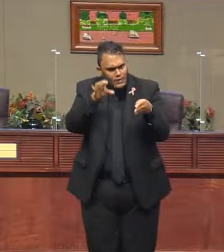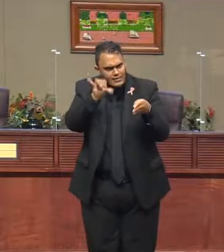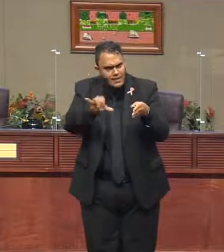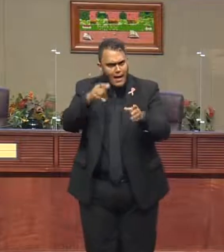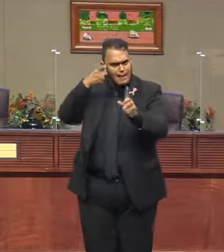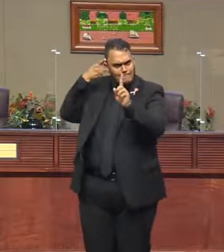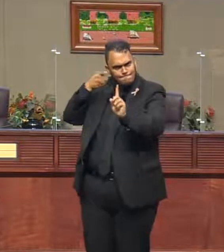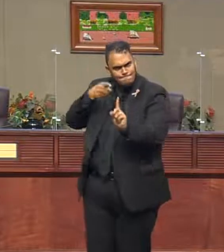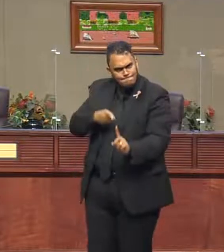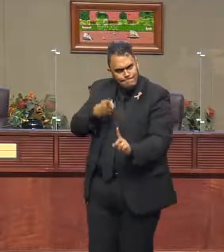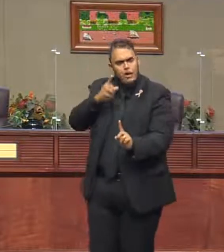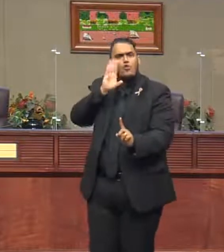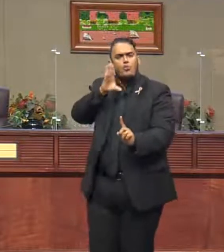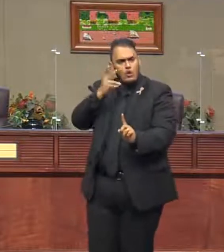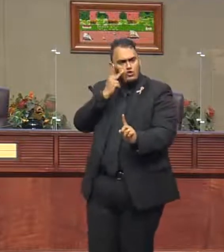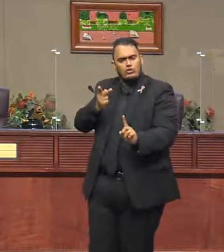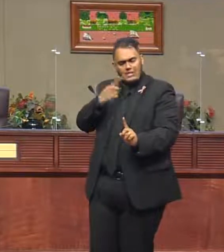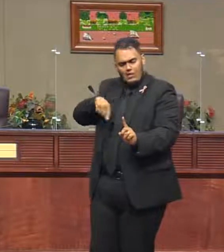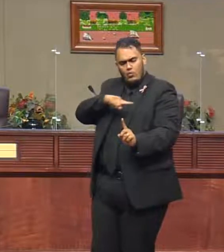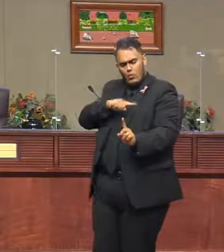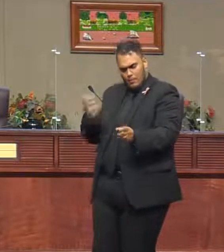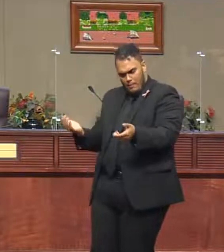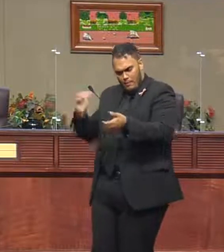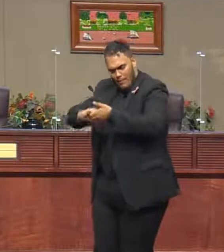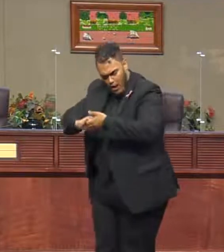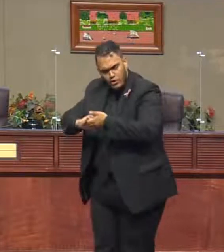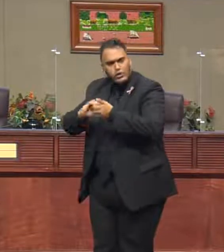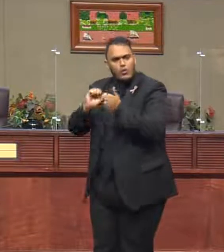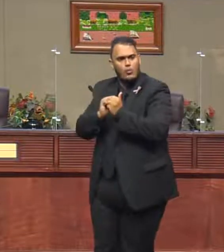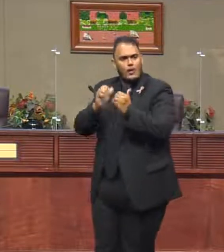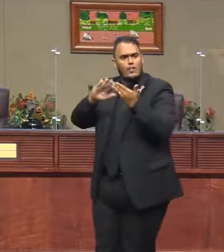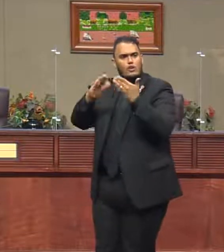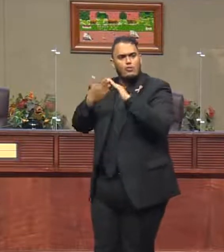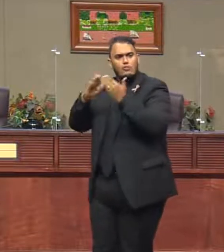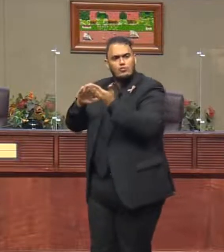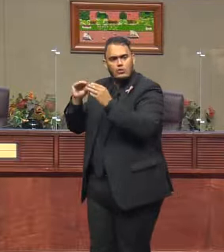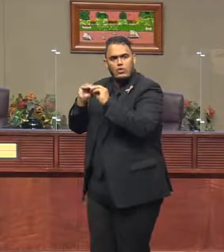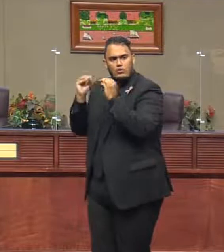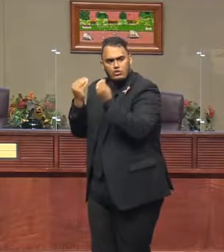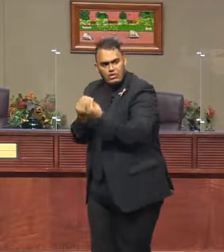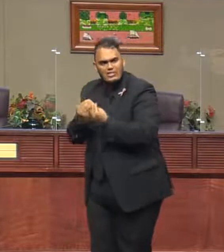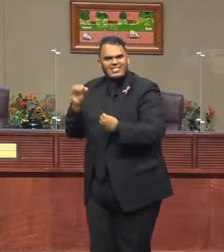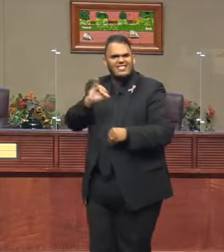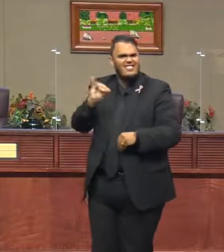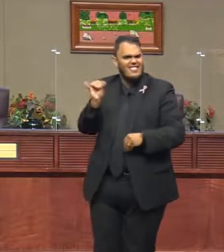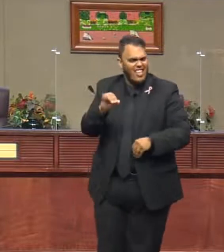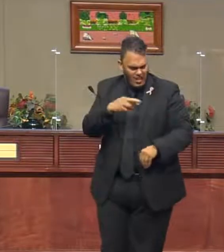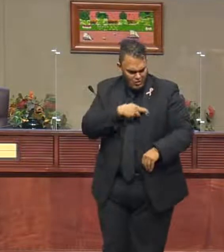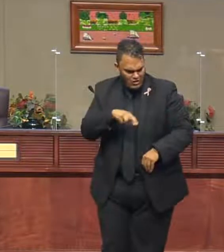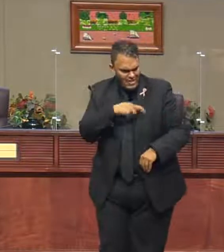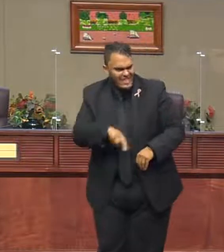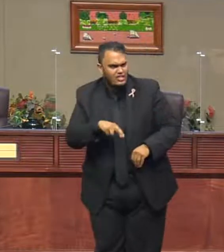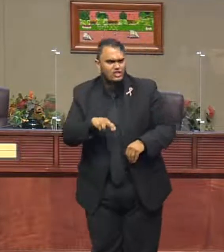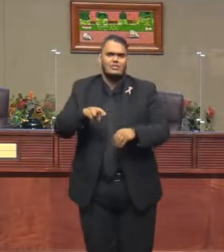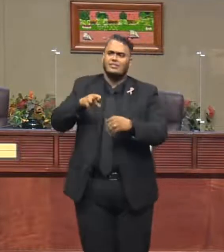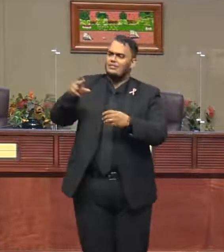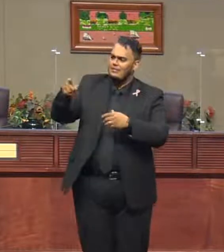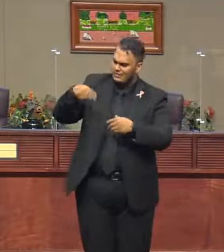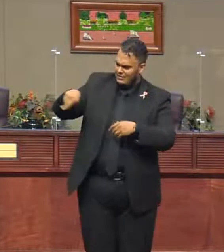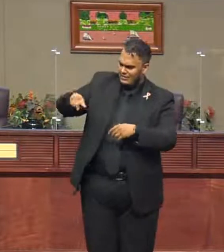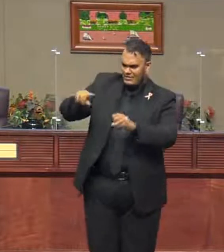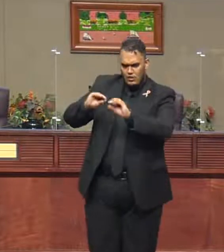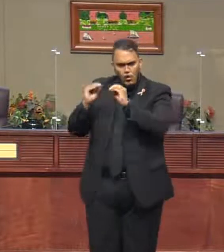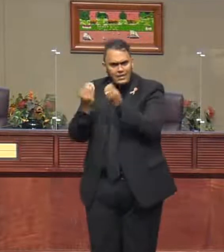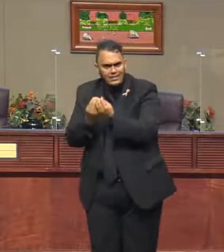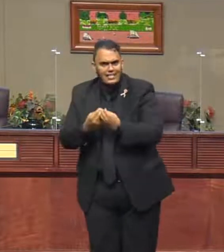partnering with some of these community-based organizations like the faith-based community we talked about, like some of these service